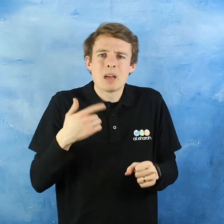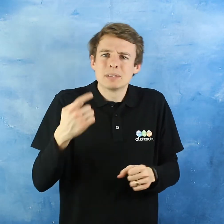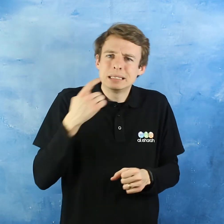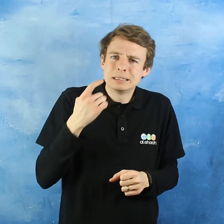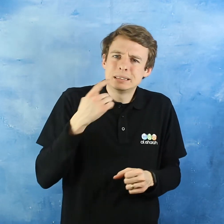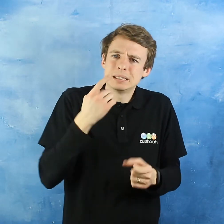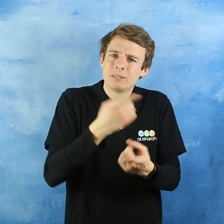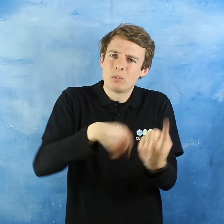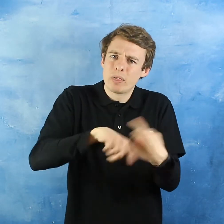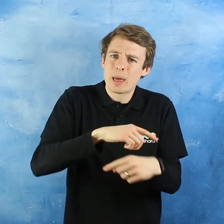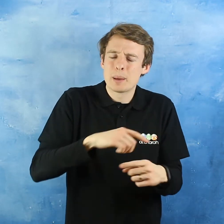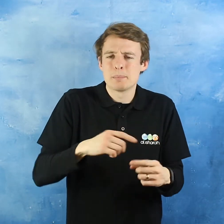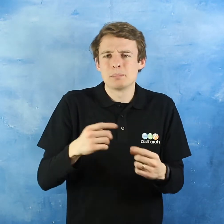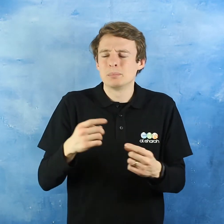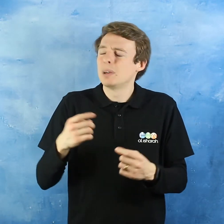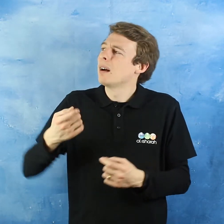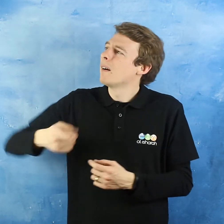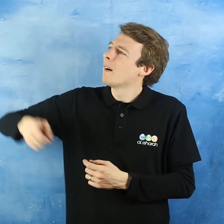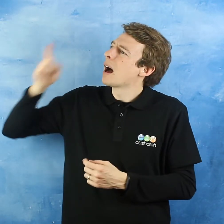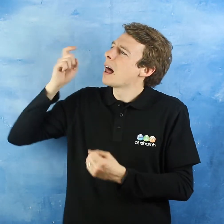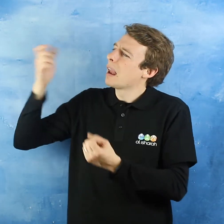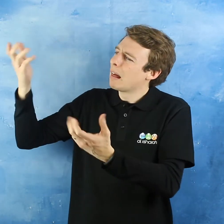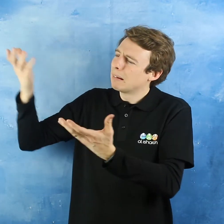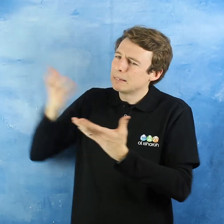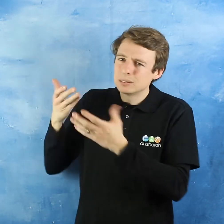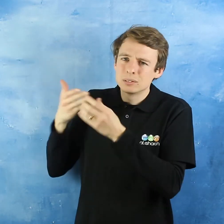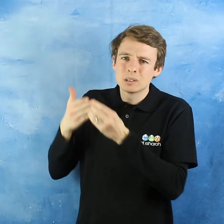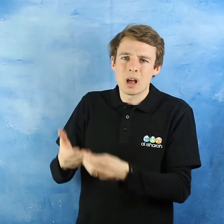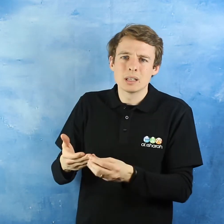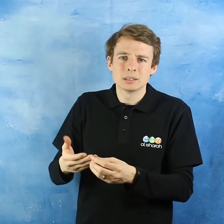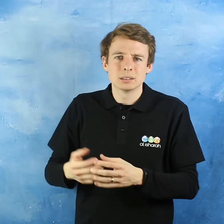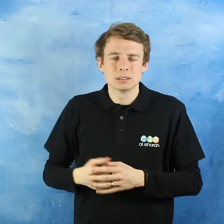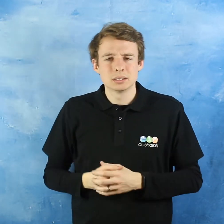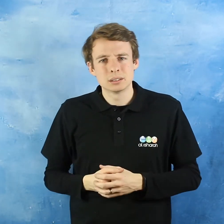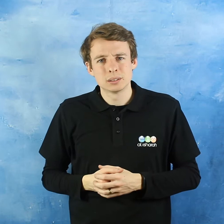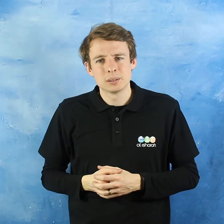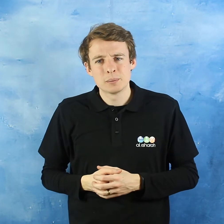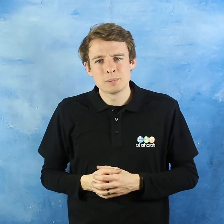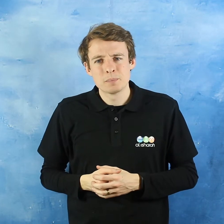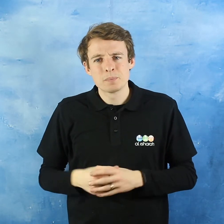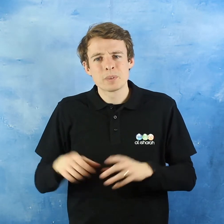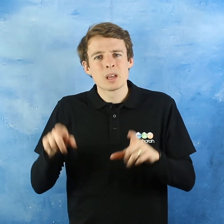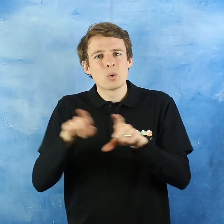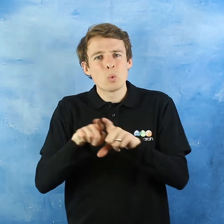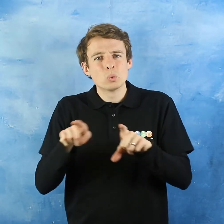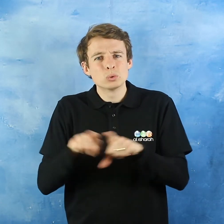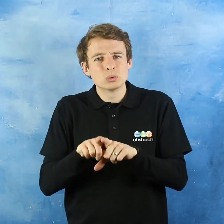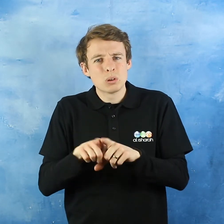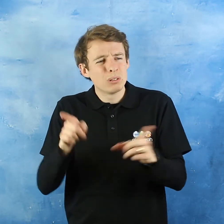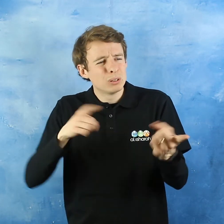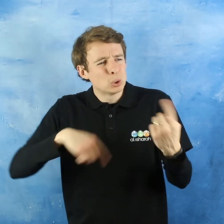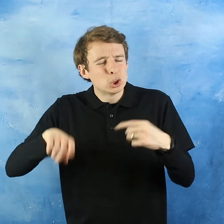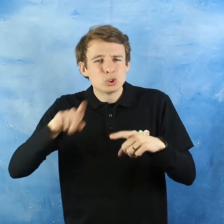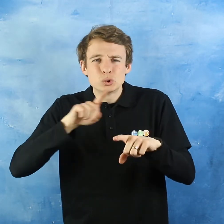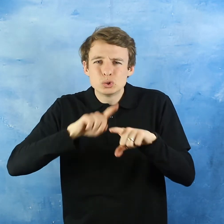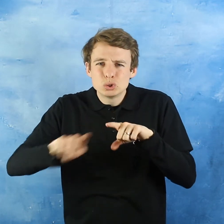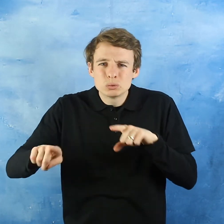our voice, any kind of demo, any kind of protest, any kind of, you know, using social media or any kind of other